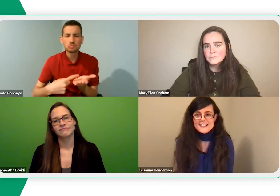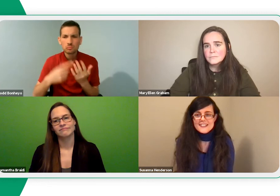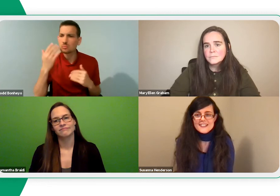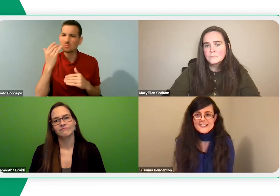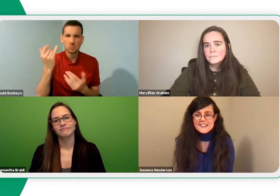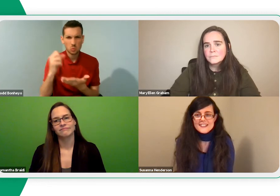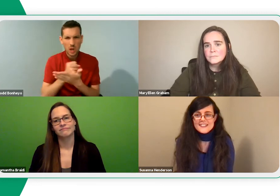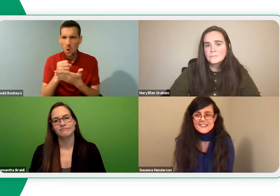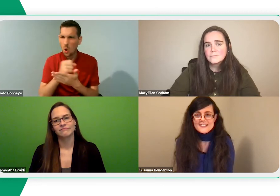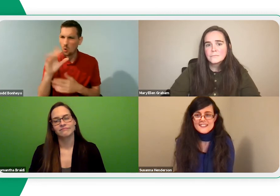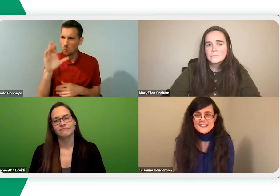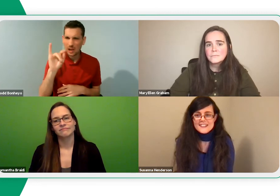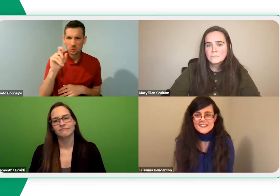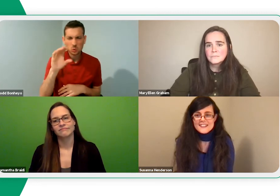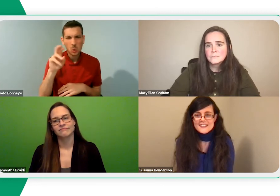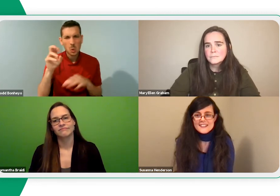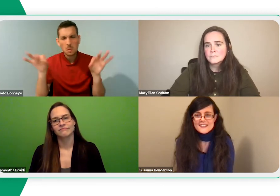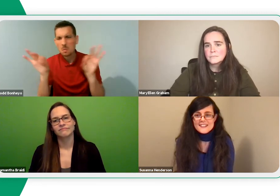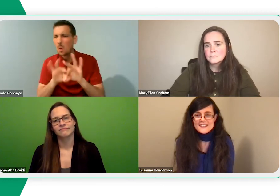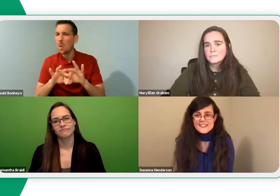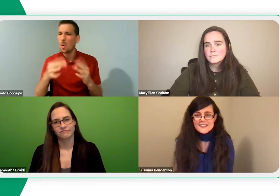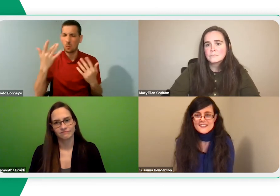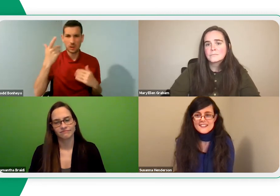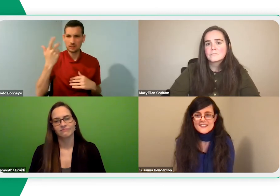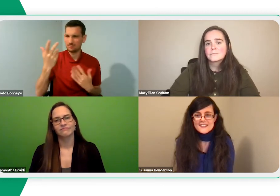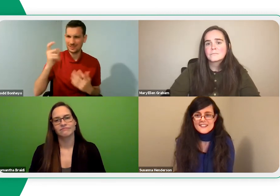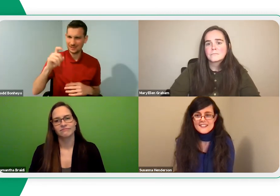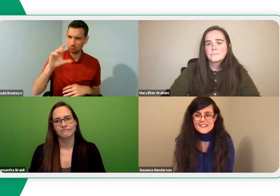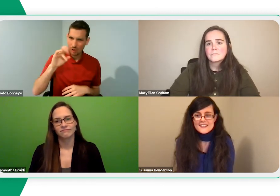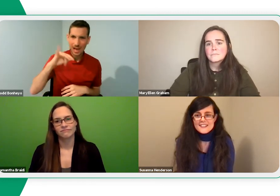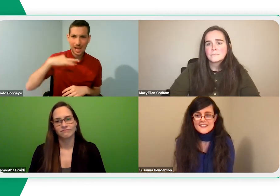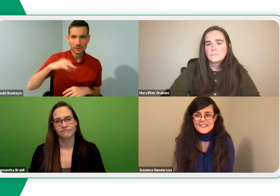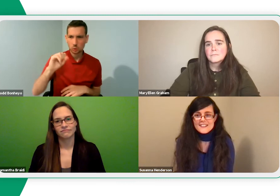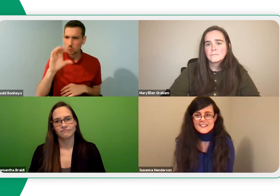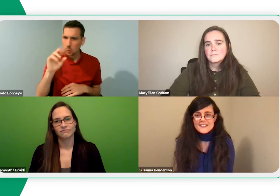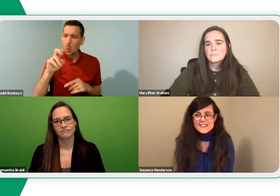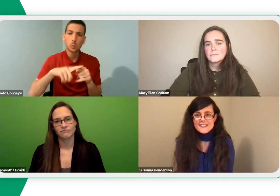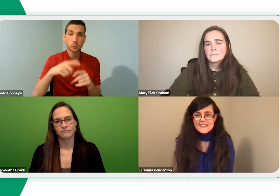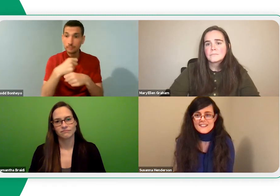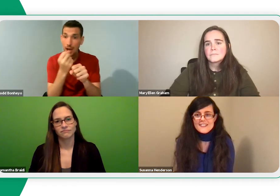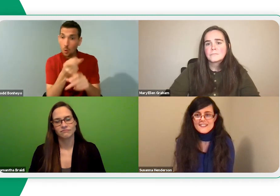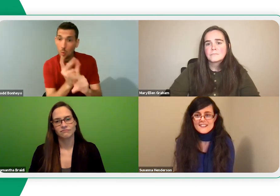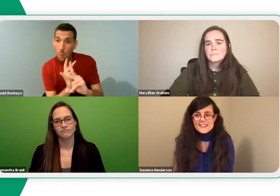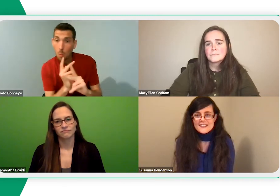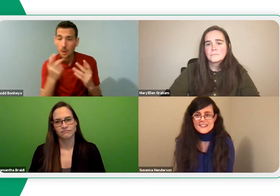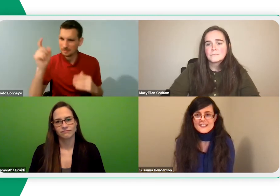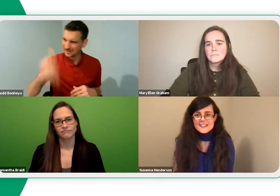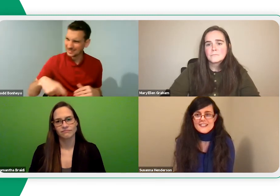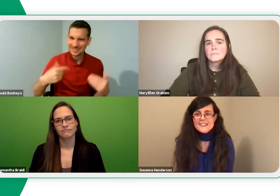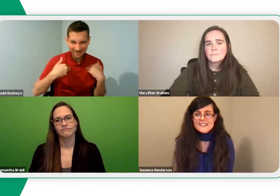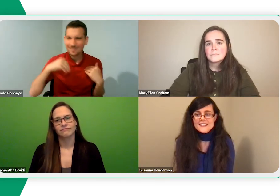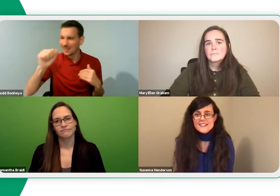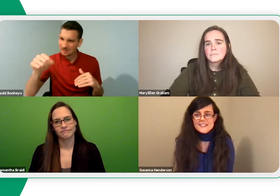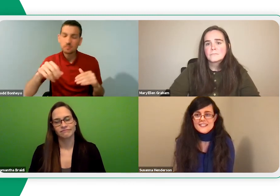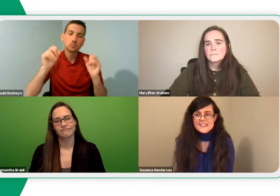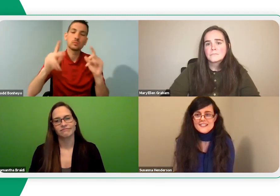Like the first 5 minutes you're talking about, credit card. It's really important to talk about the credit card and your credit score